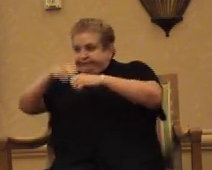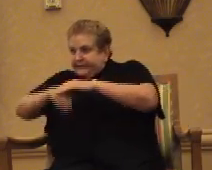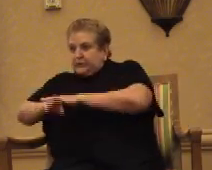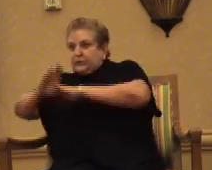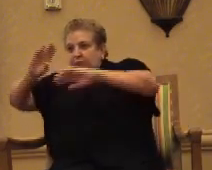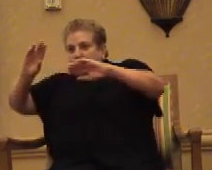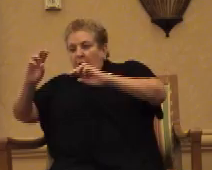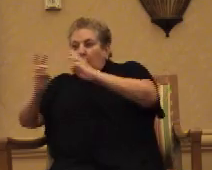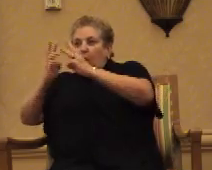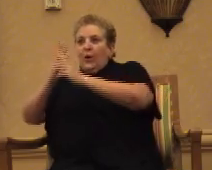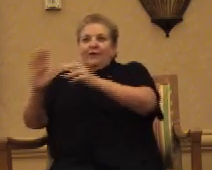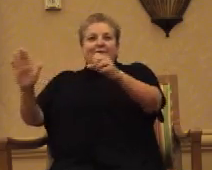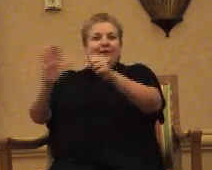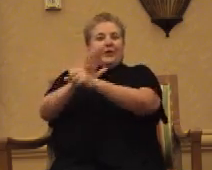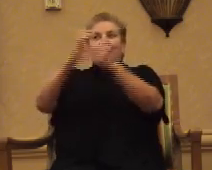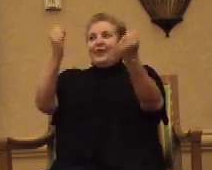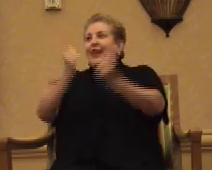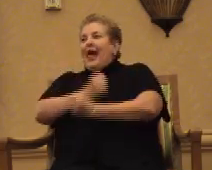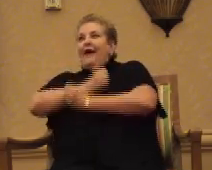life and the good and the seemingly bad.